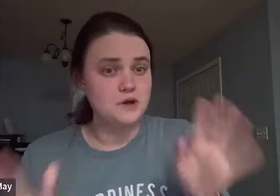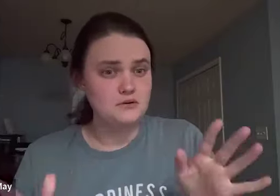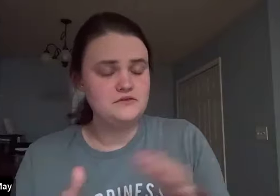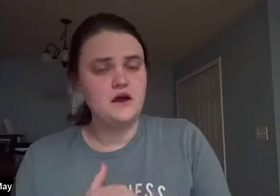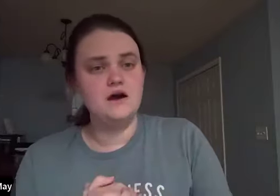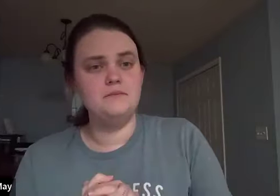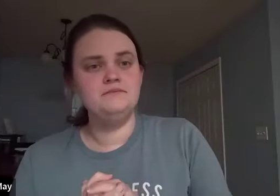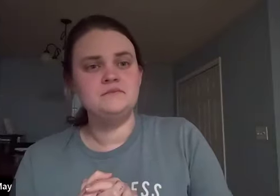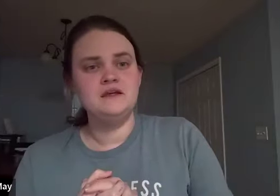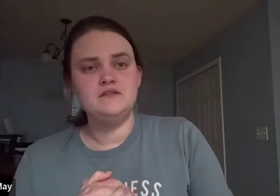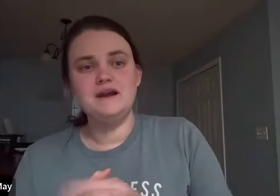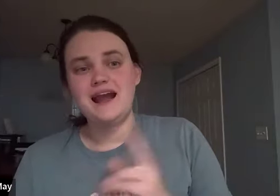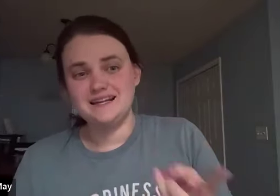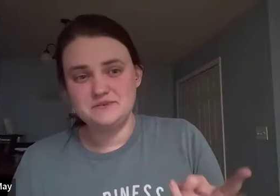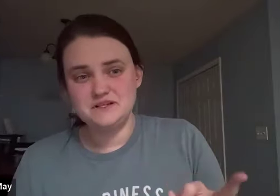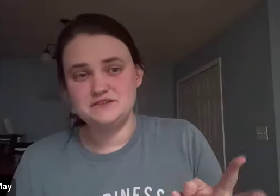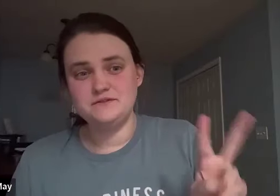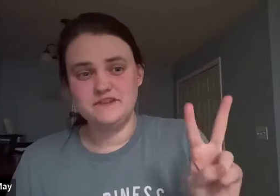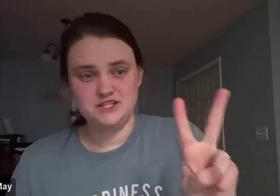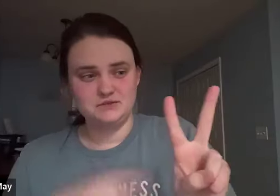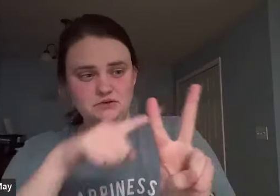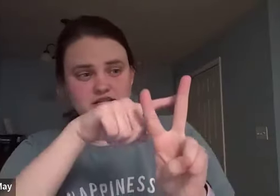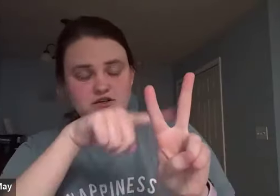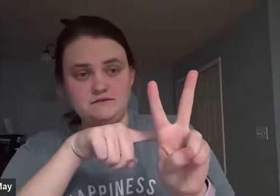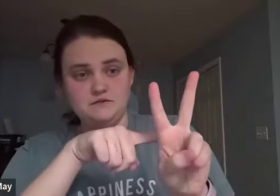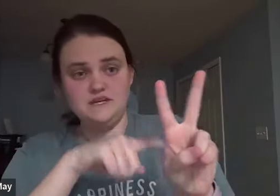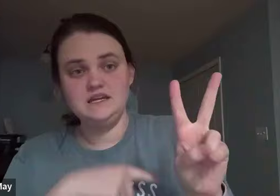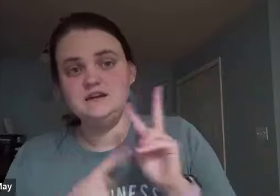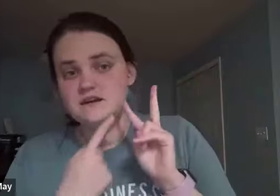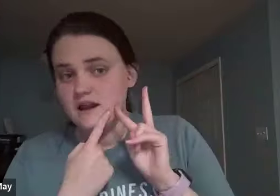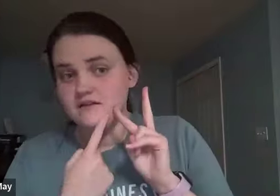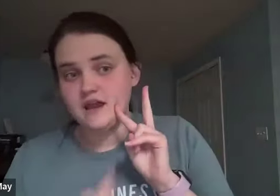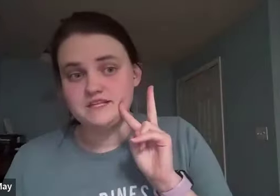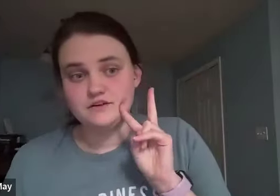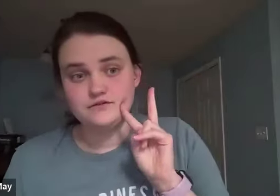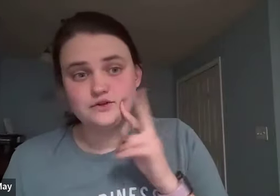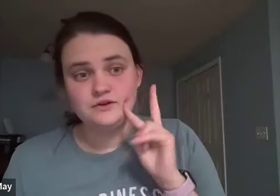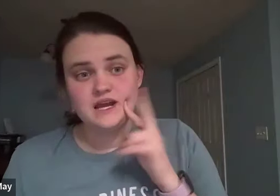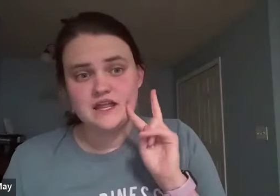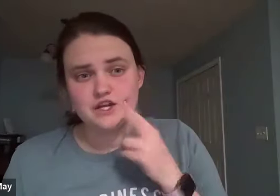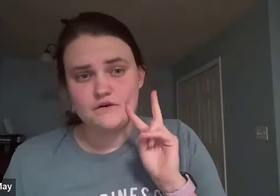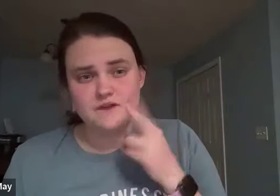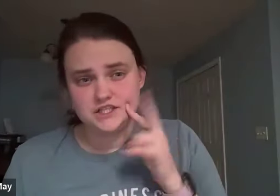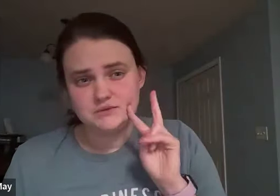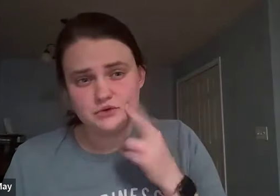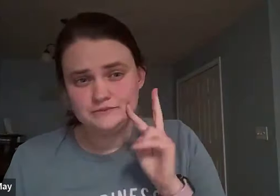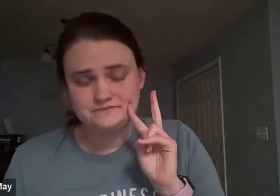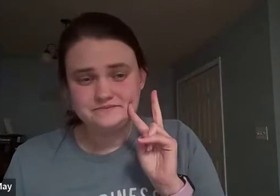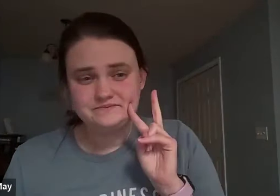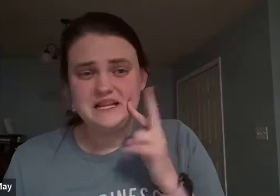both. The one I typically do for vegetable is you're going to have your V, kind of like how we did our fruit, and then you go vegetable.